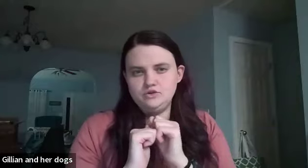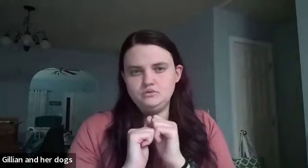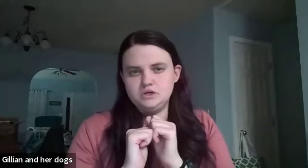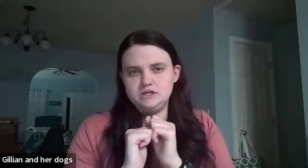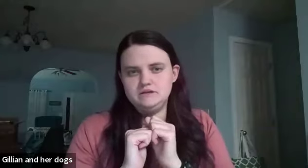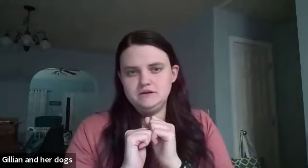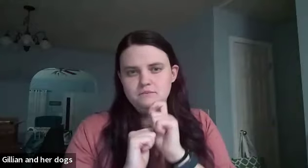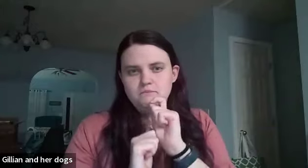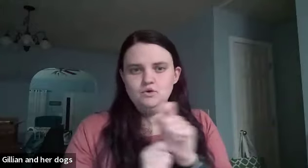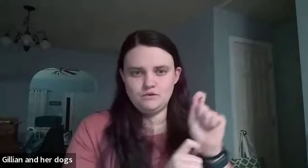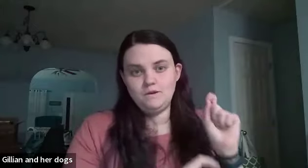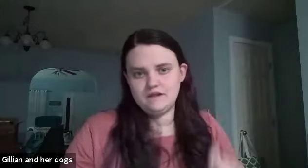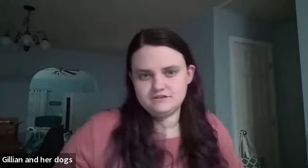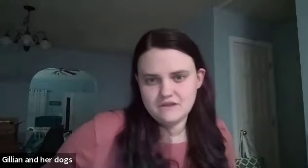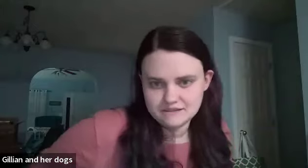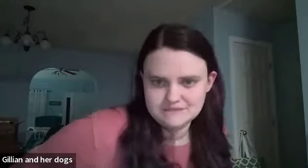you would move from one letter to the next.